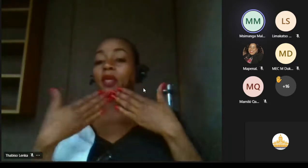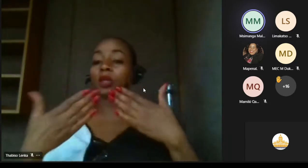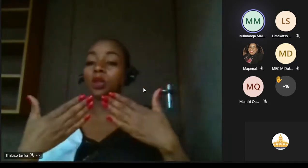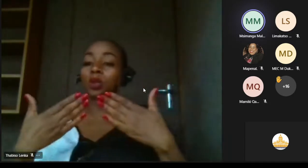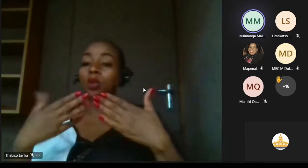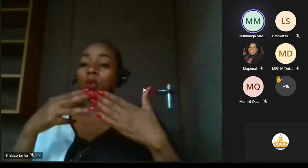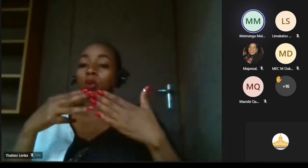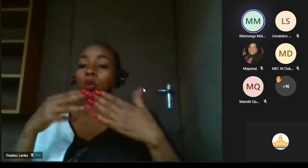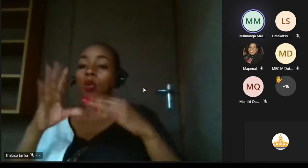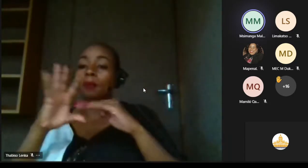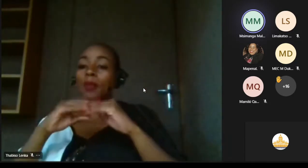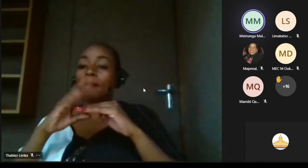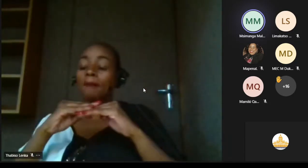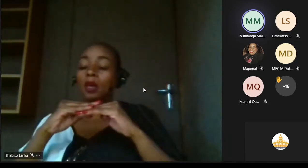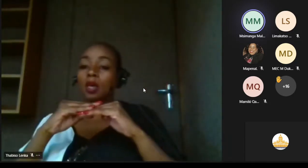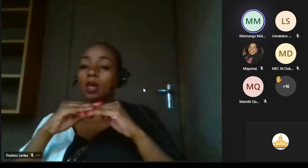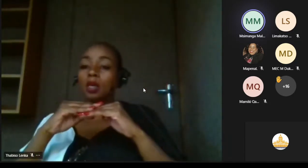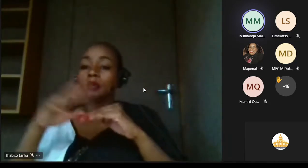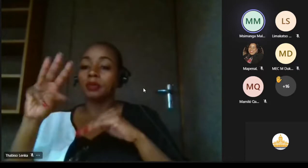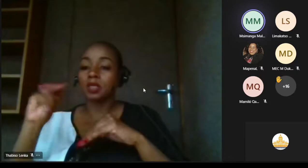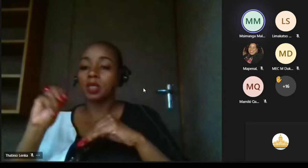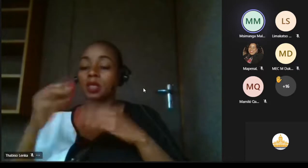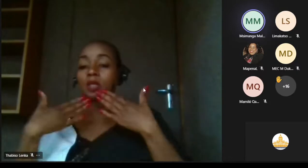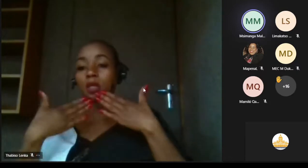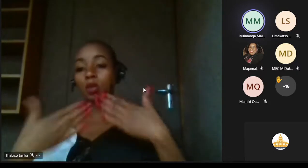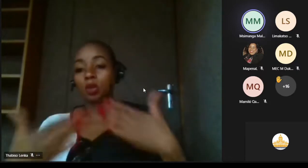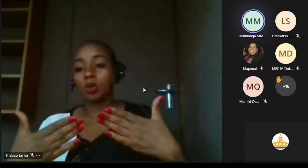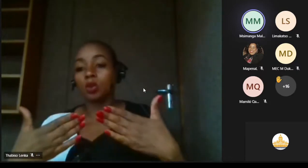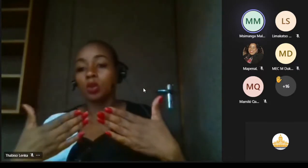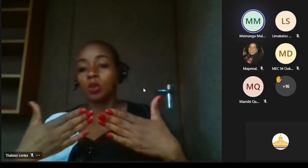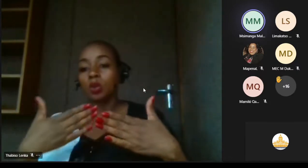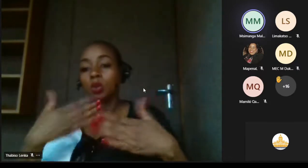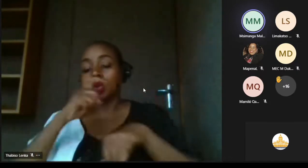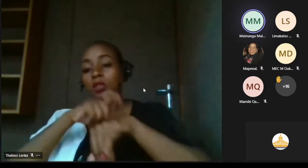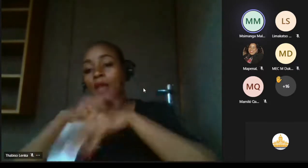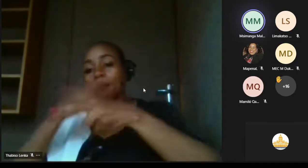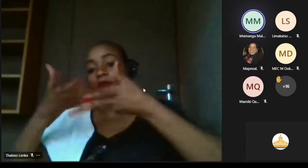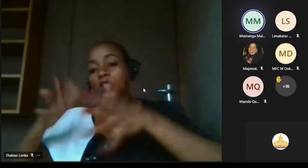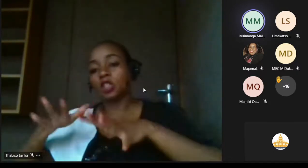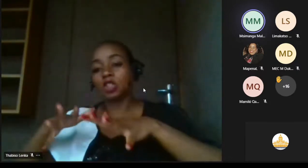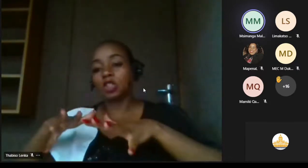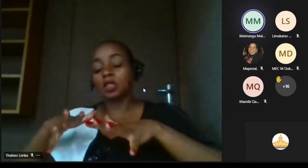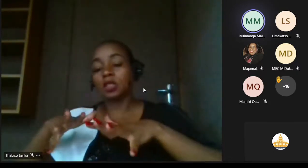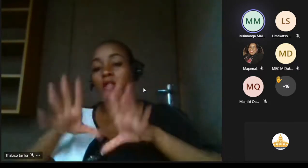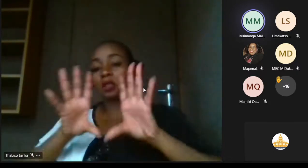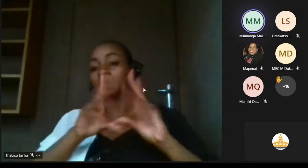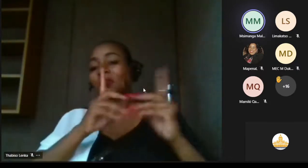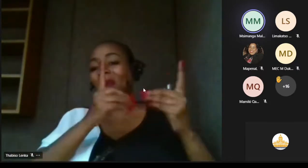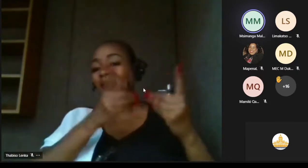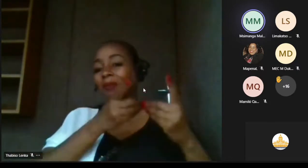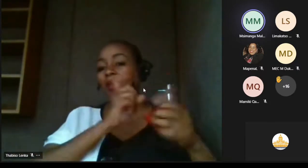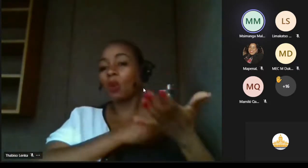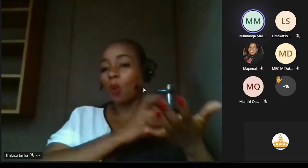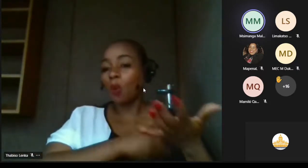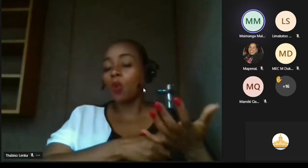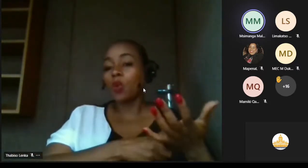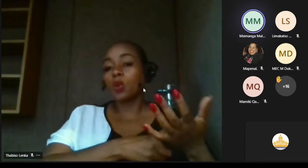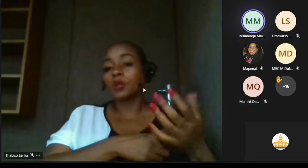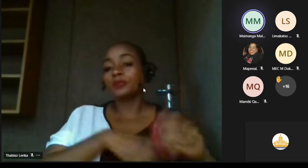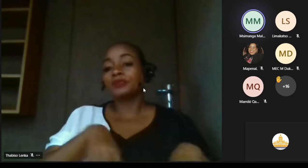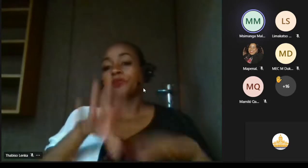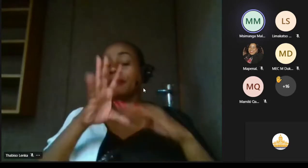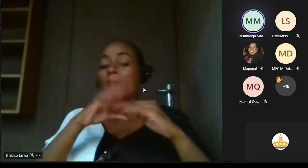no wetsala. Thank you, your time. Department di kolota masipala